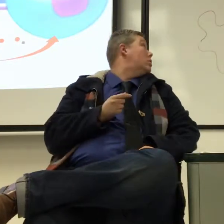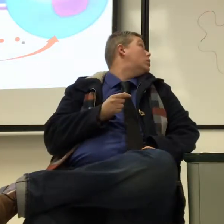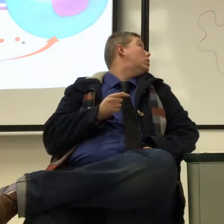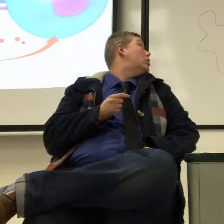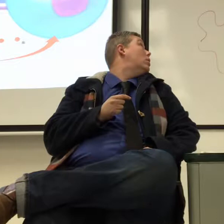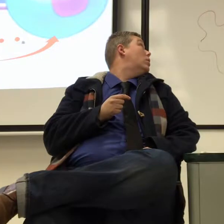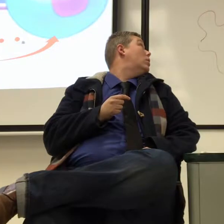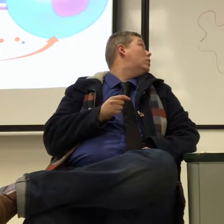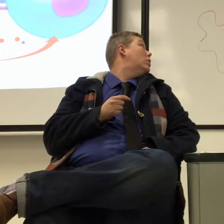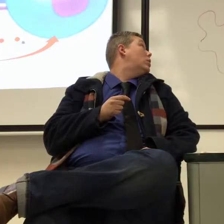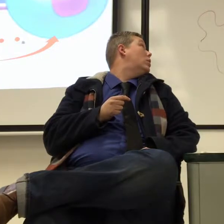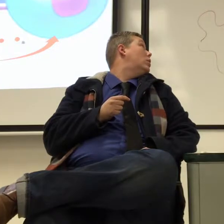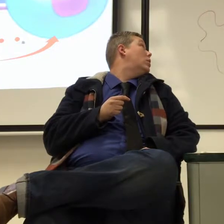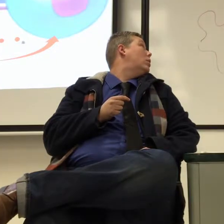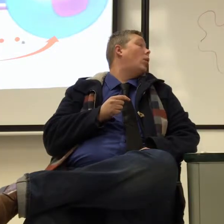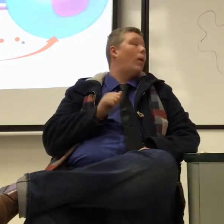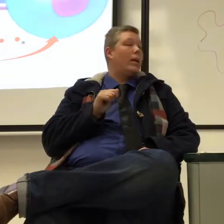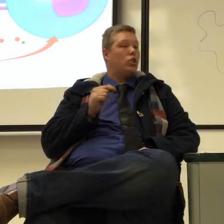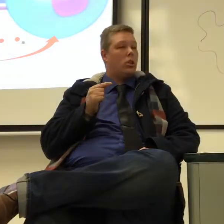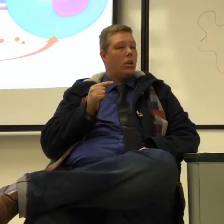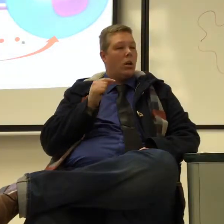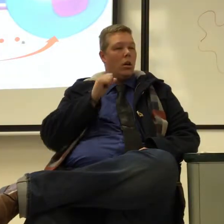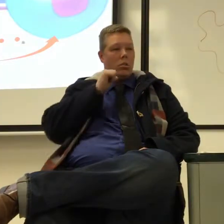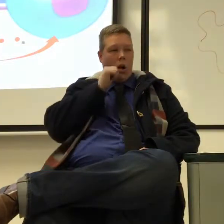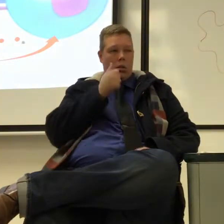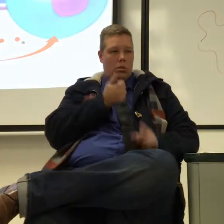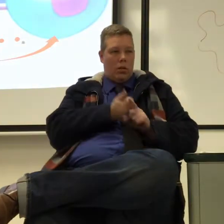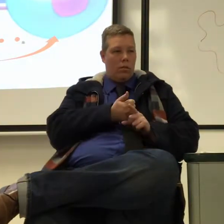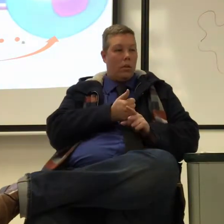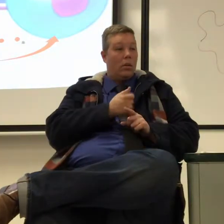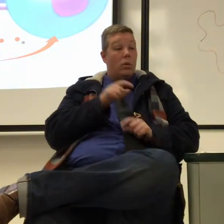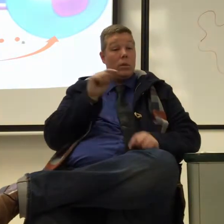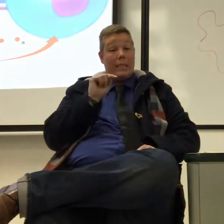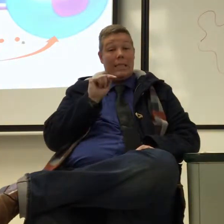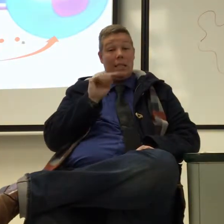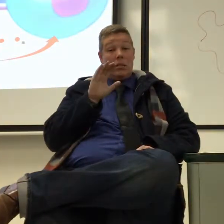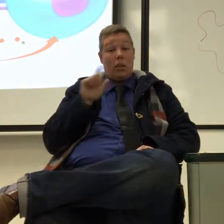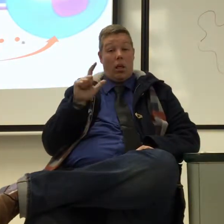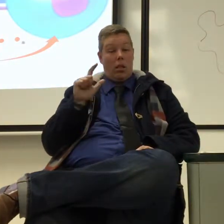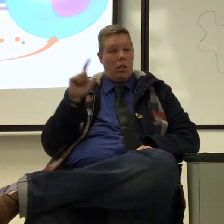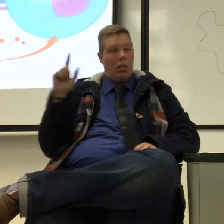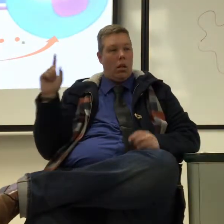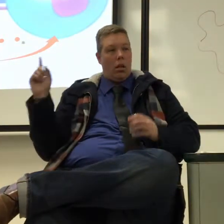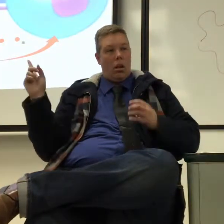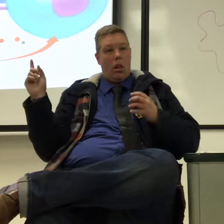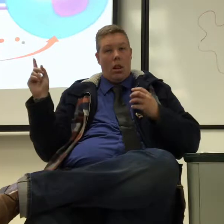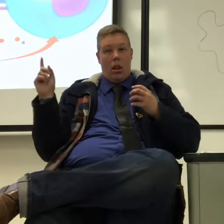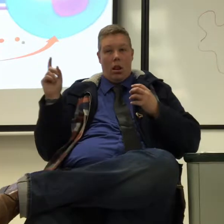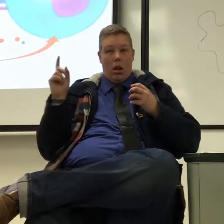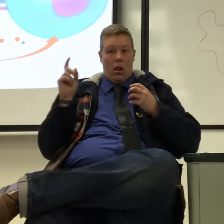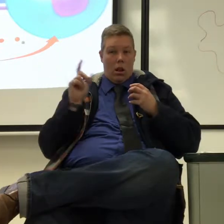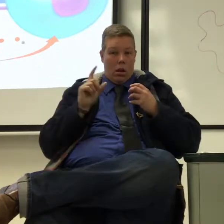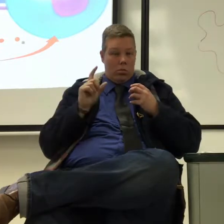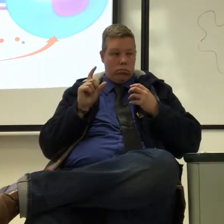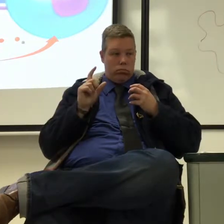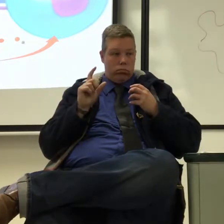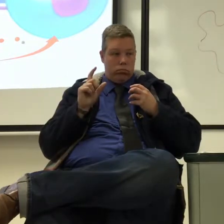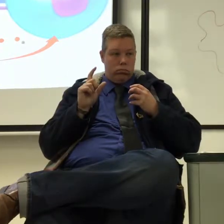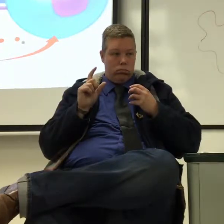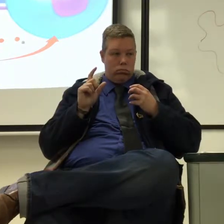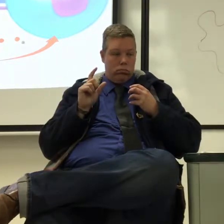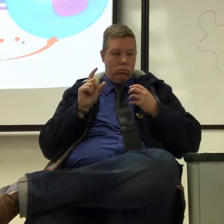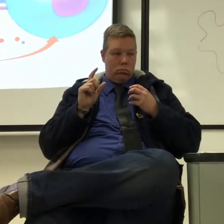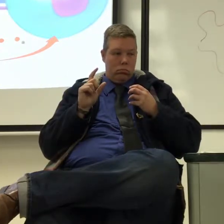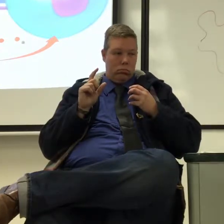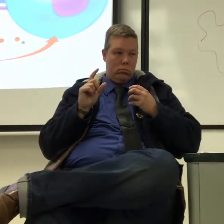In red, viral AG. So what happens is the T cell comes along, CD4 cell,